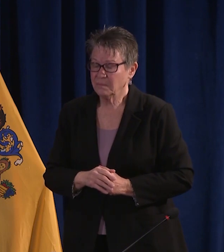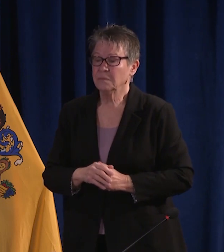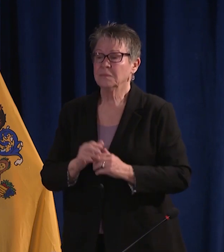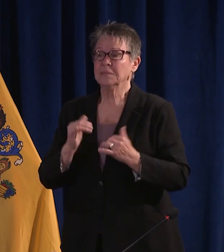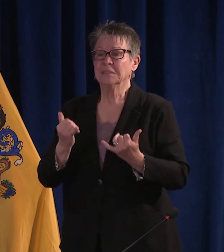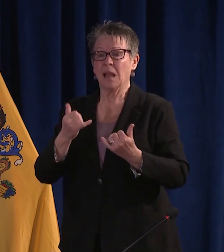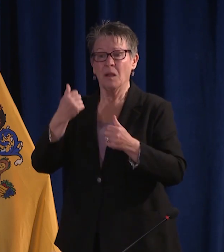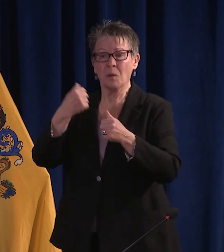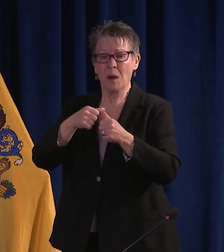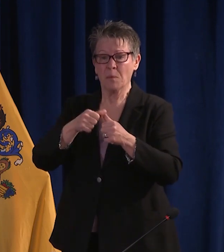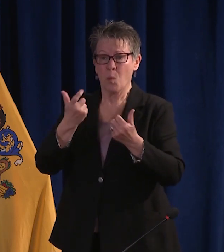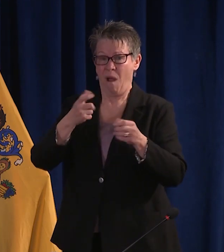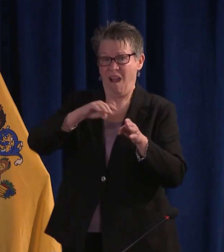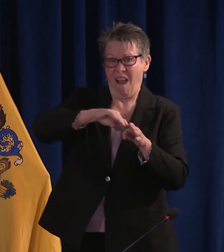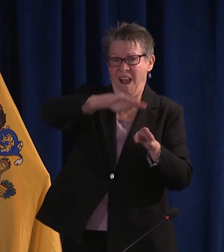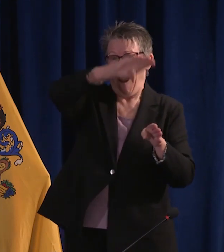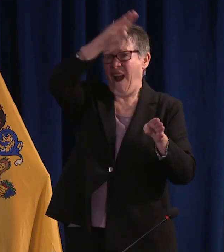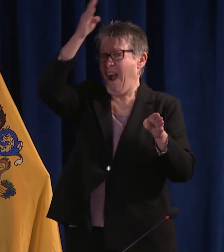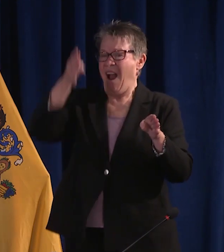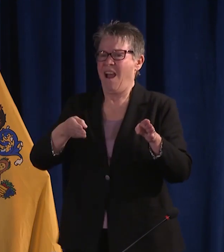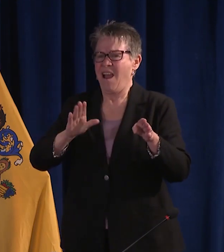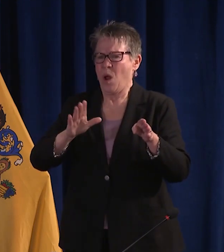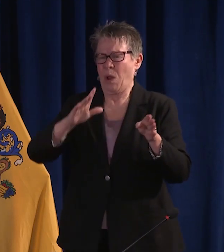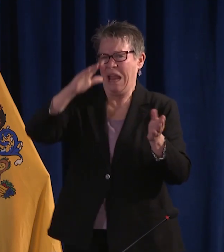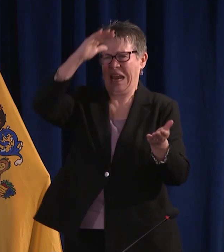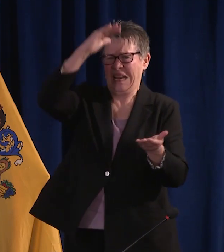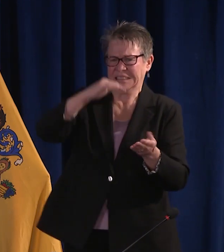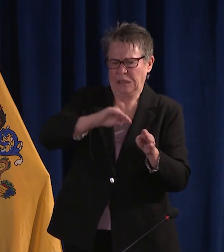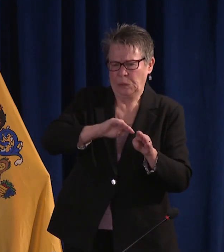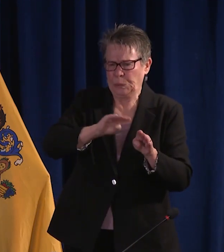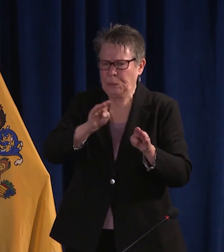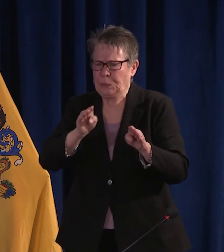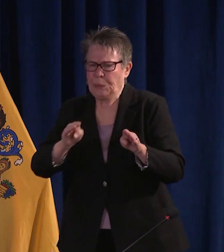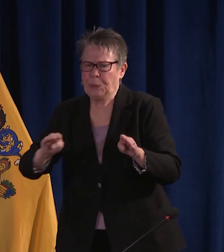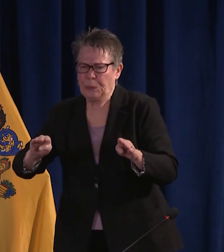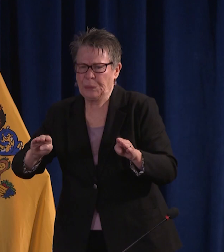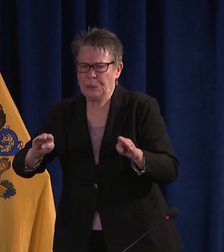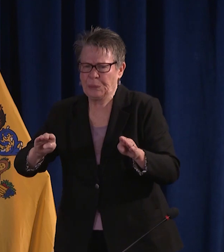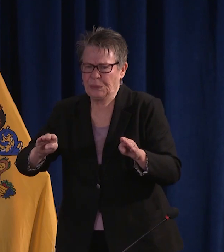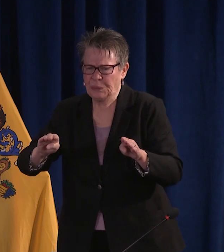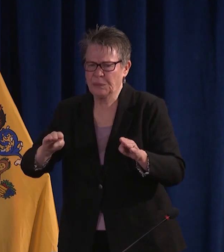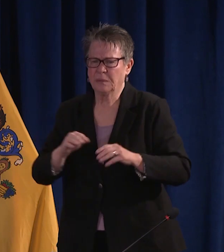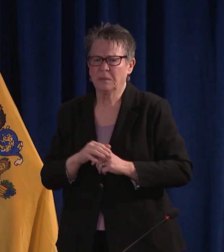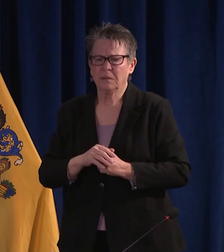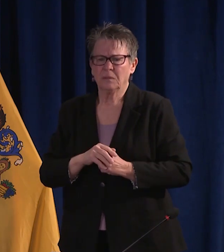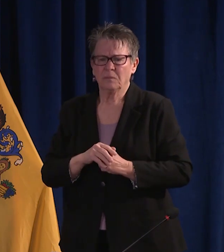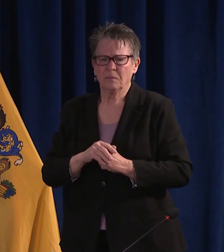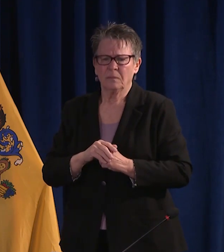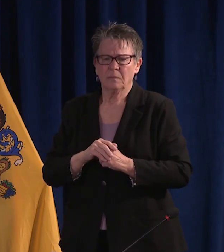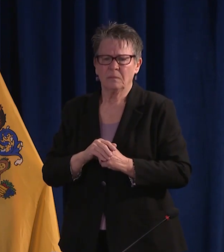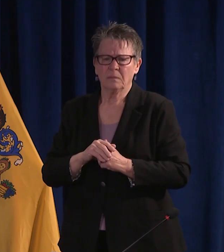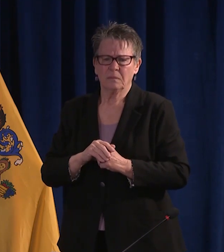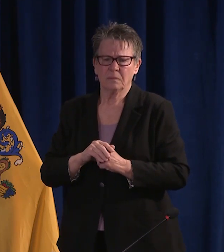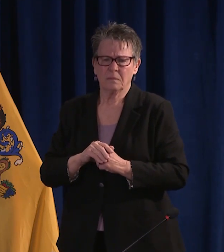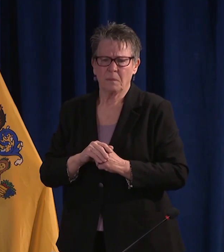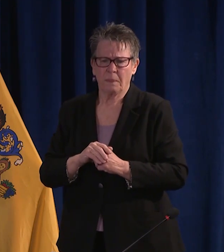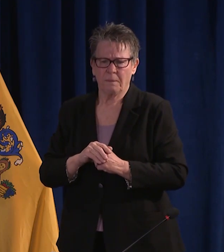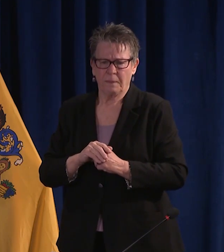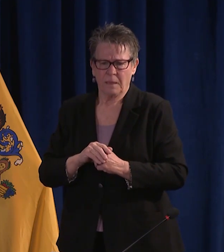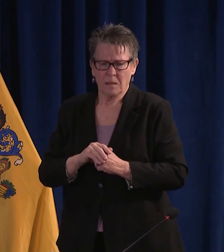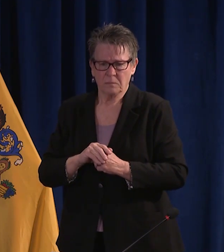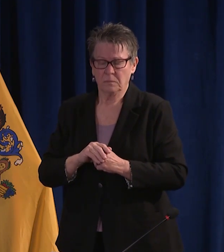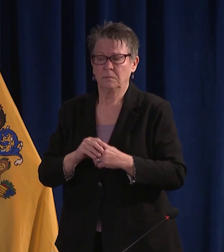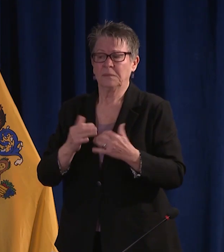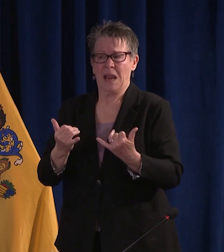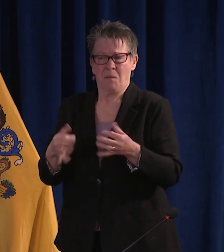said yesterday, we've said many times, the extent to which we can, through social distancing, flatten the curve over here, we